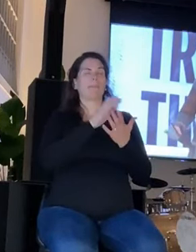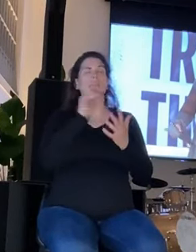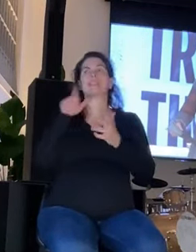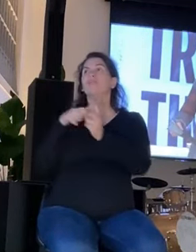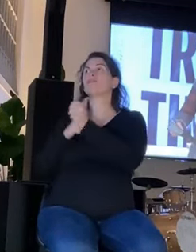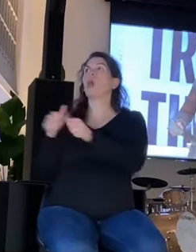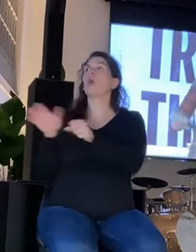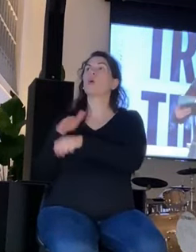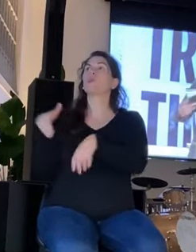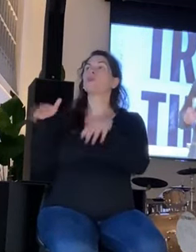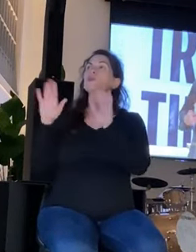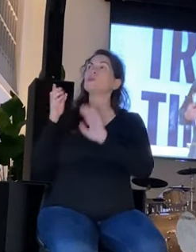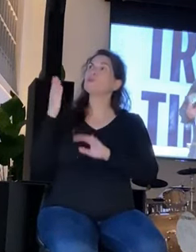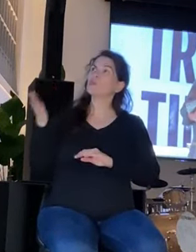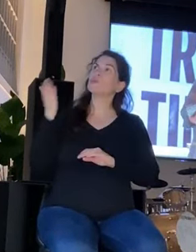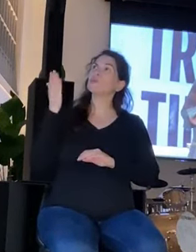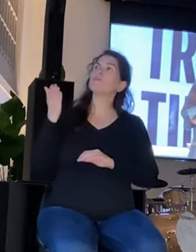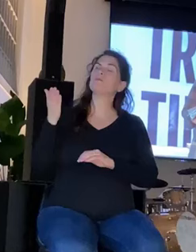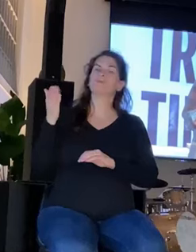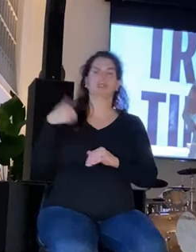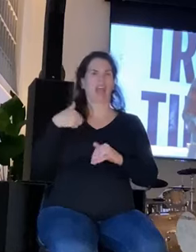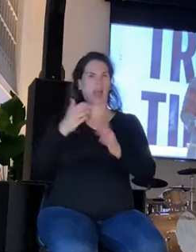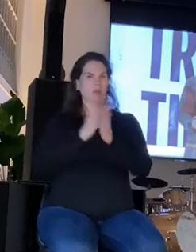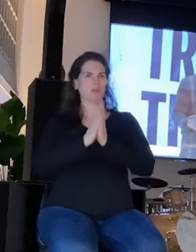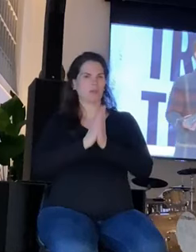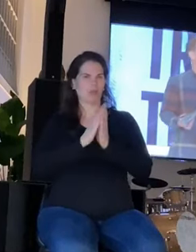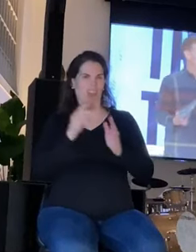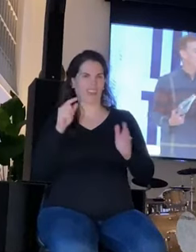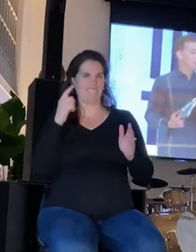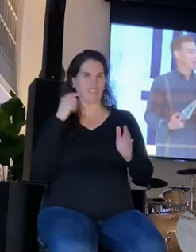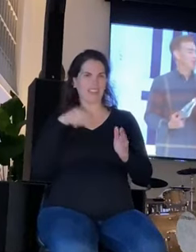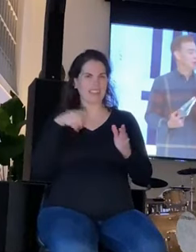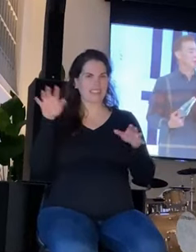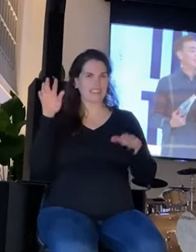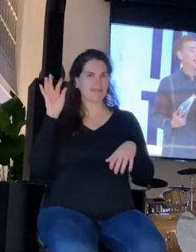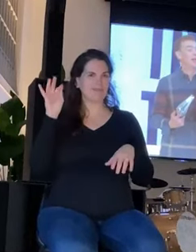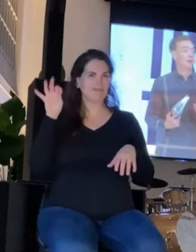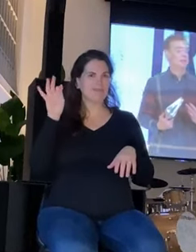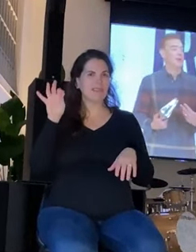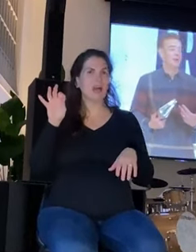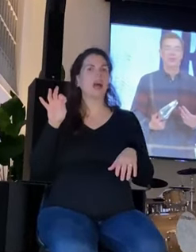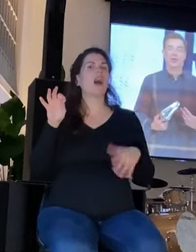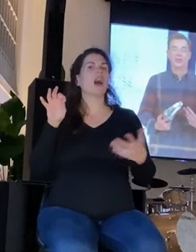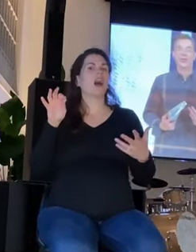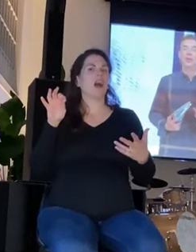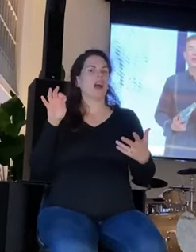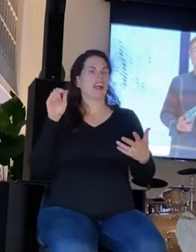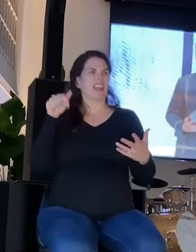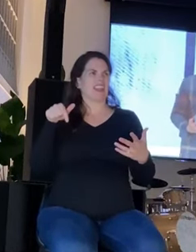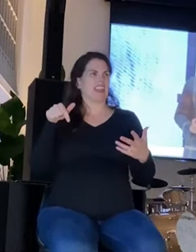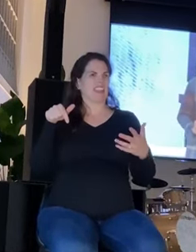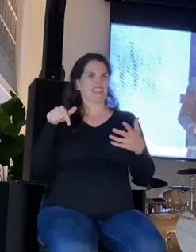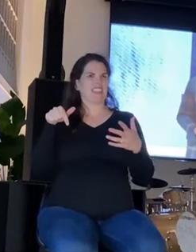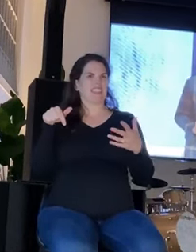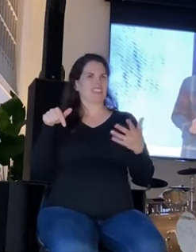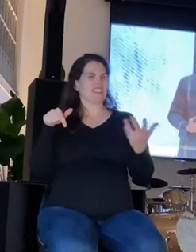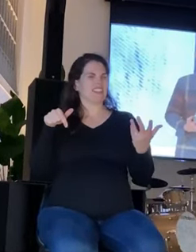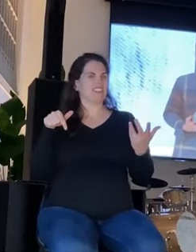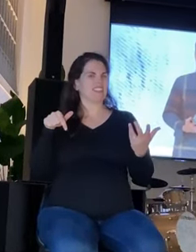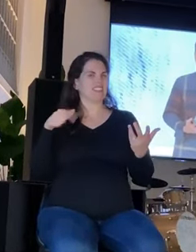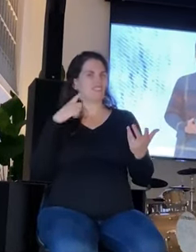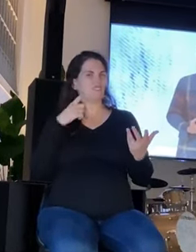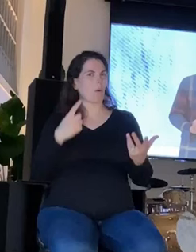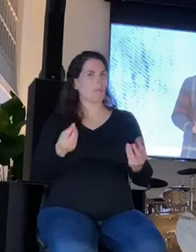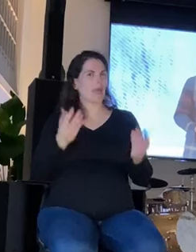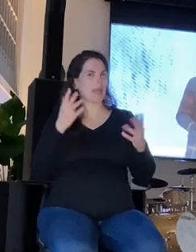I believe, as I was praying for you this weekend, that this message was for many people in our church that you've been heading down the wrong